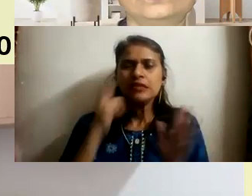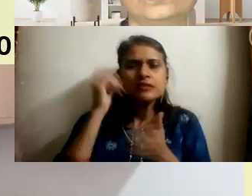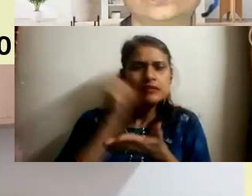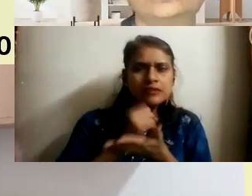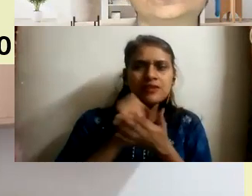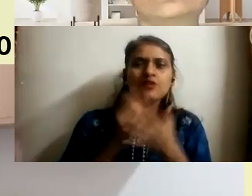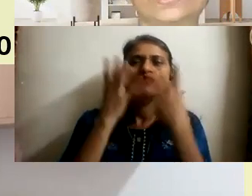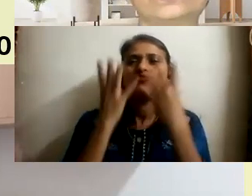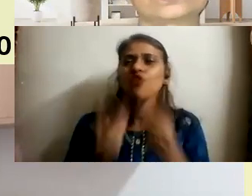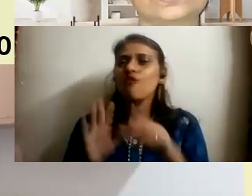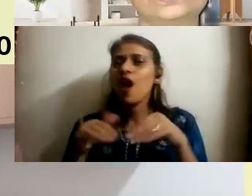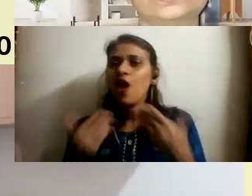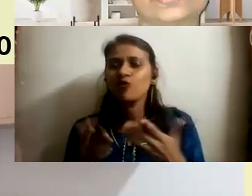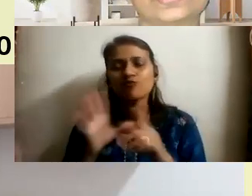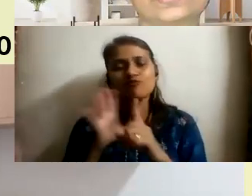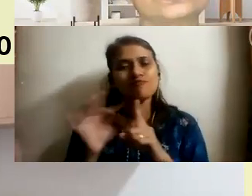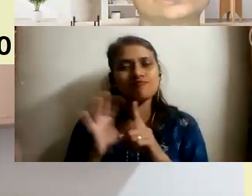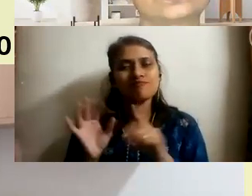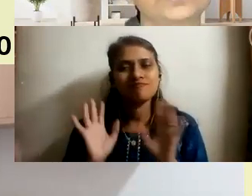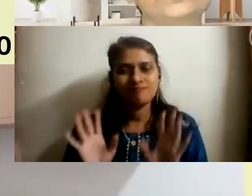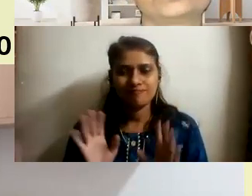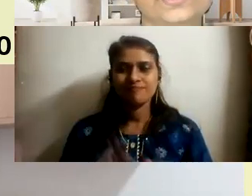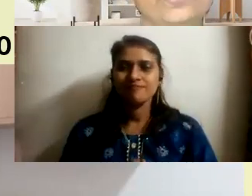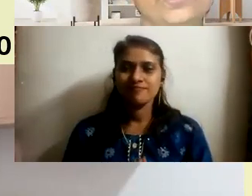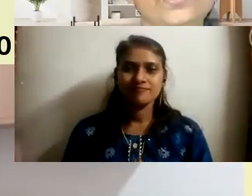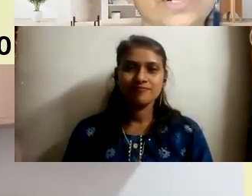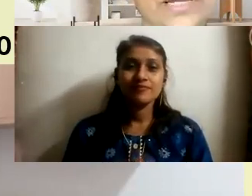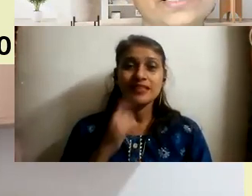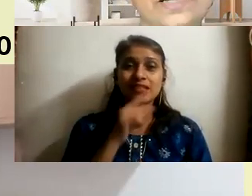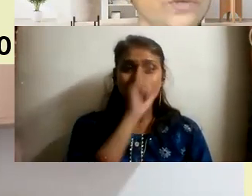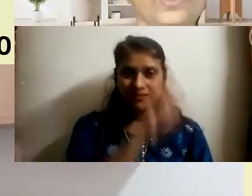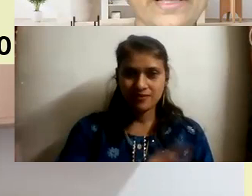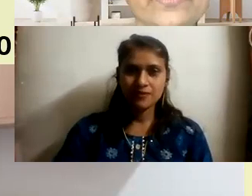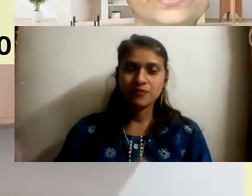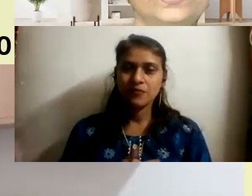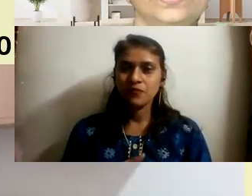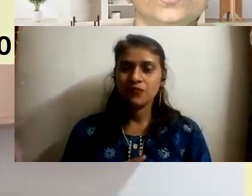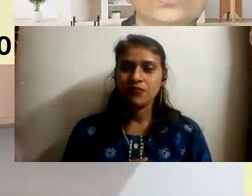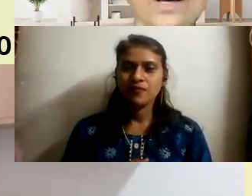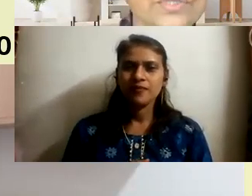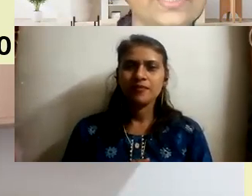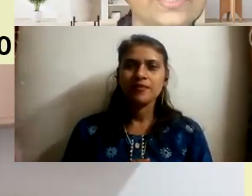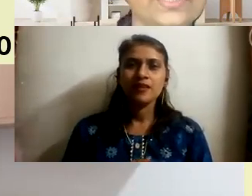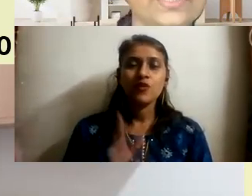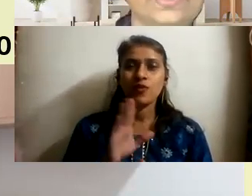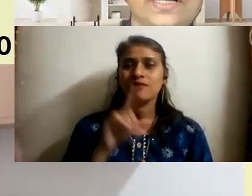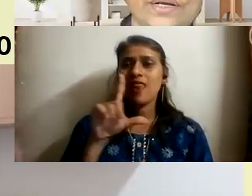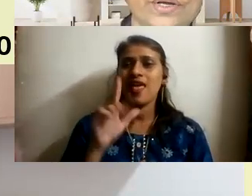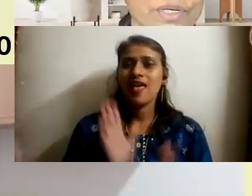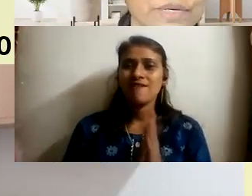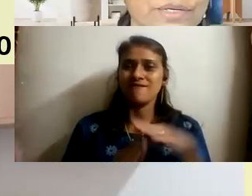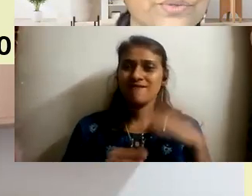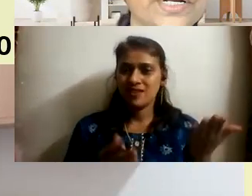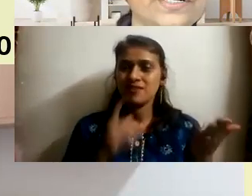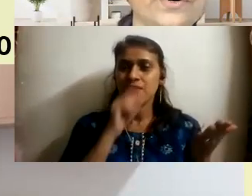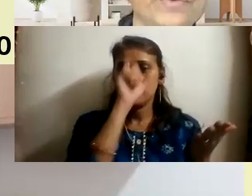here you can say that this gentleman you see on your right, on your left, 2000, he